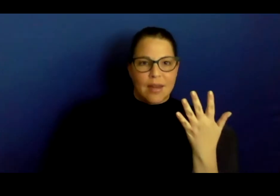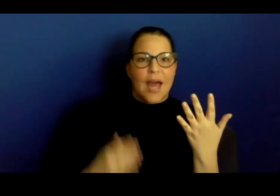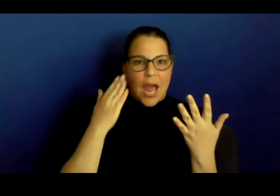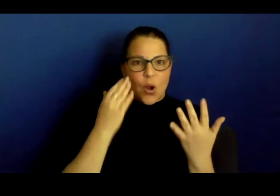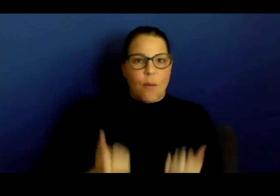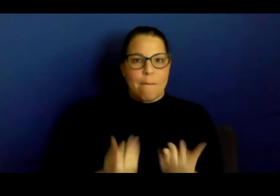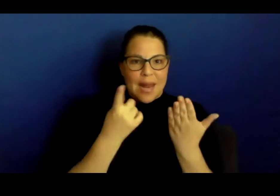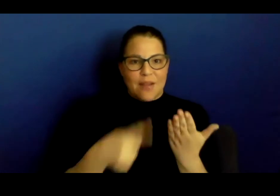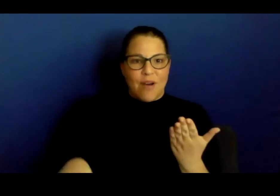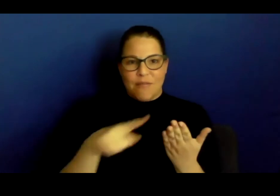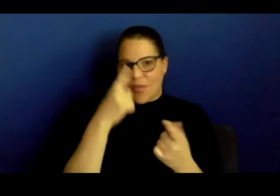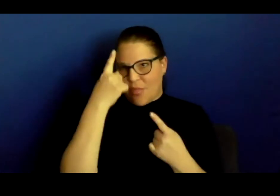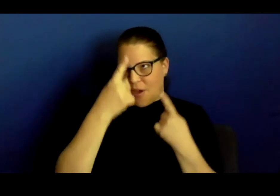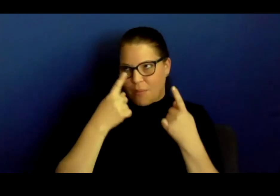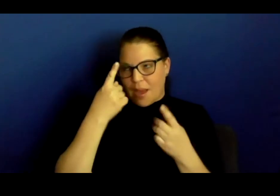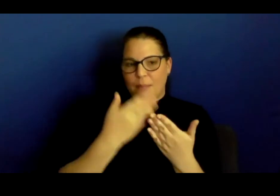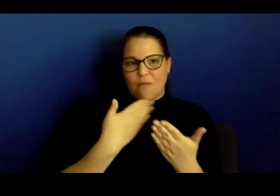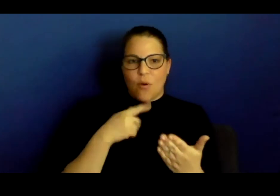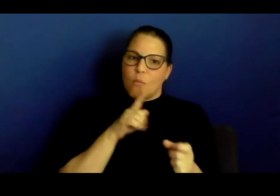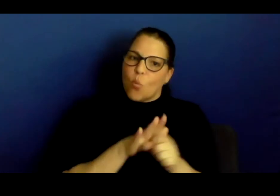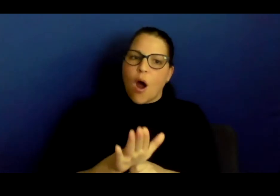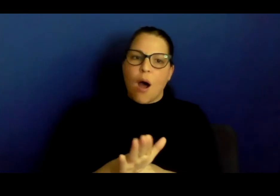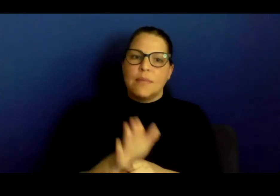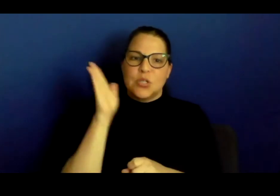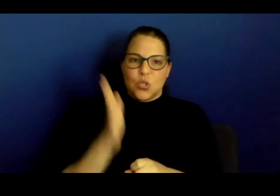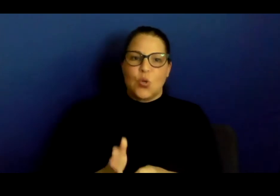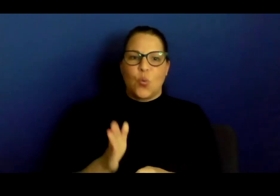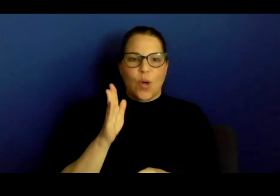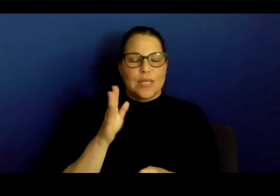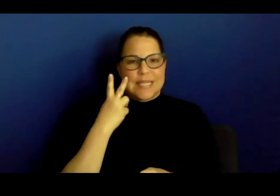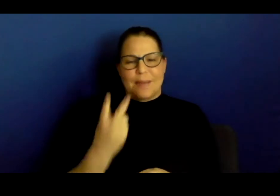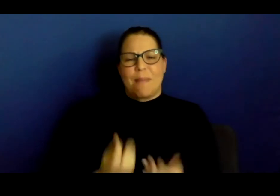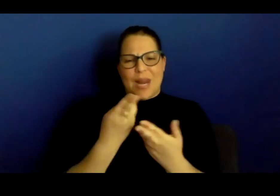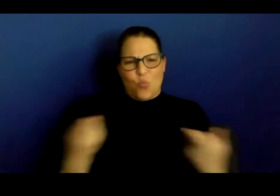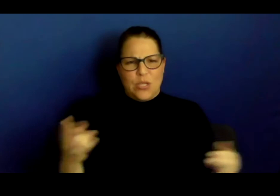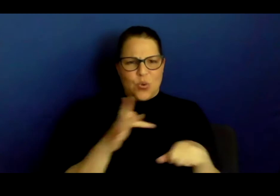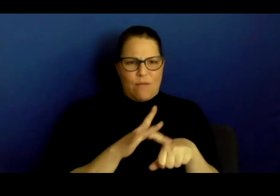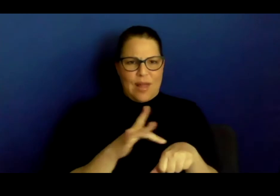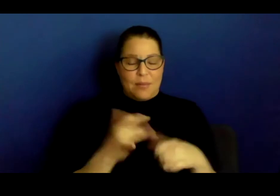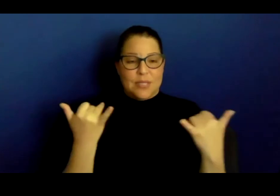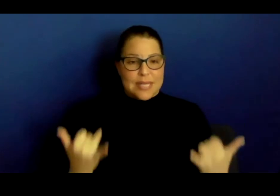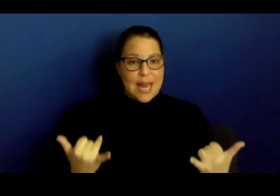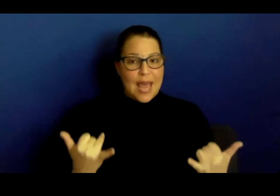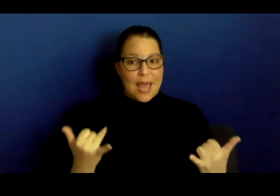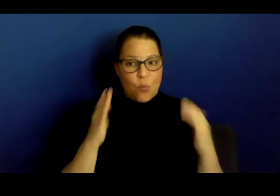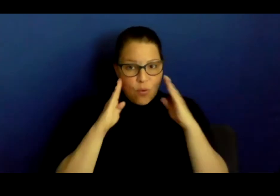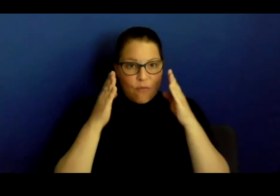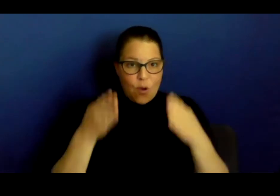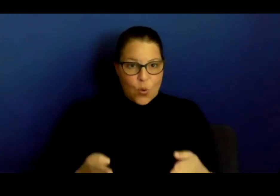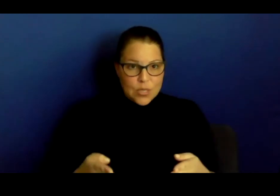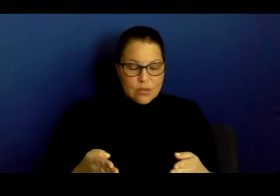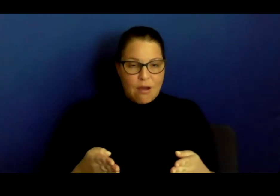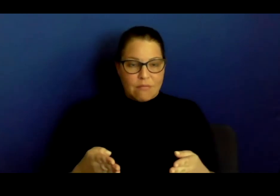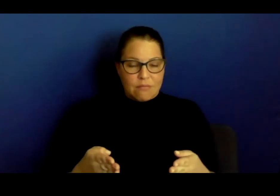of you have considered them in the past, and I promise you that you will find a lot of resources about it. So what I want to focus on today is, within those